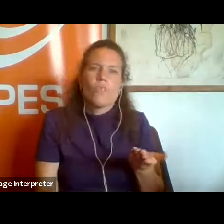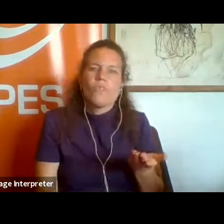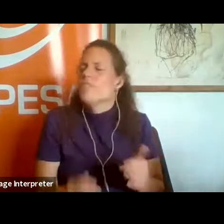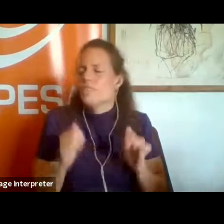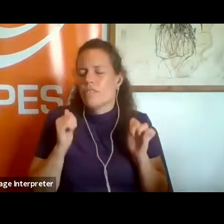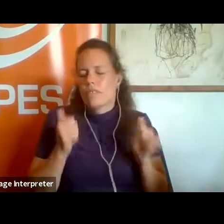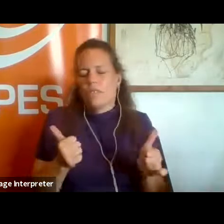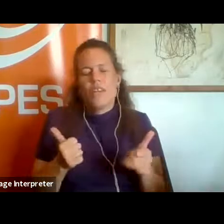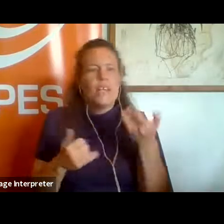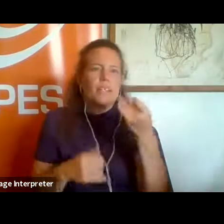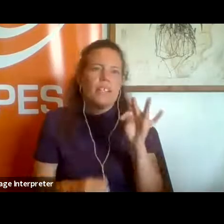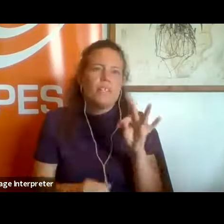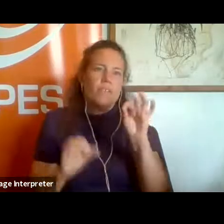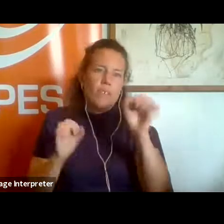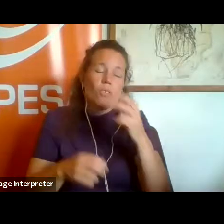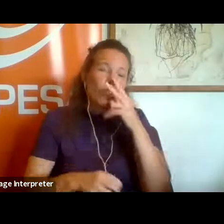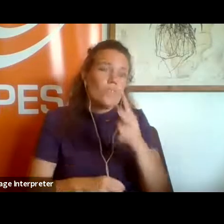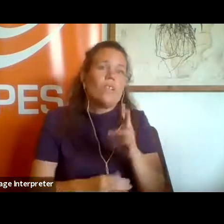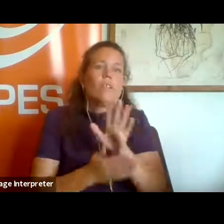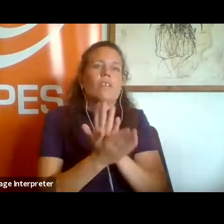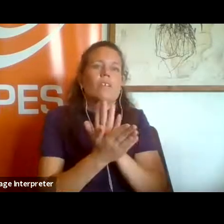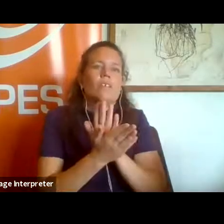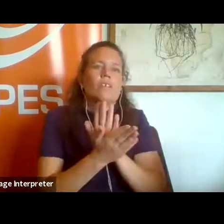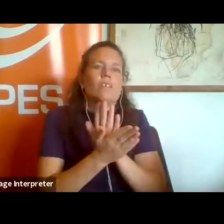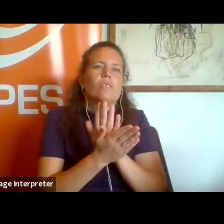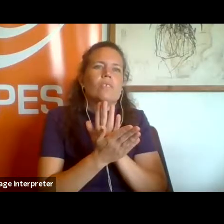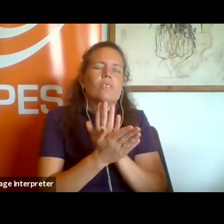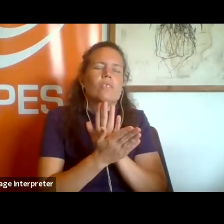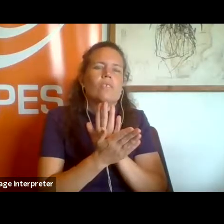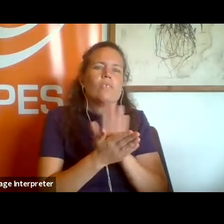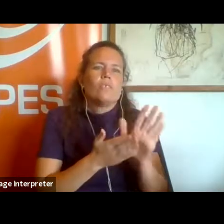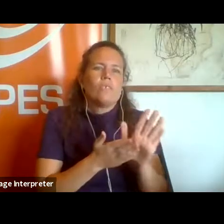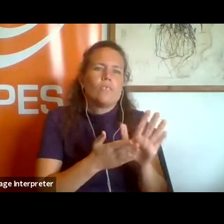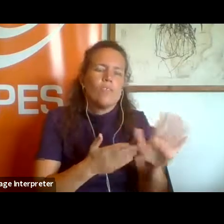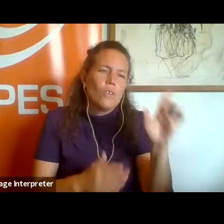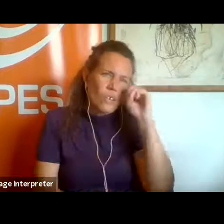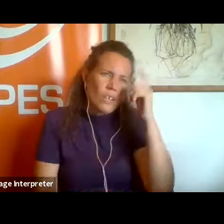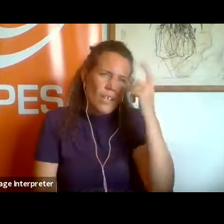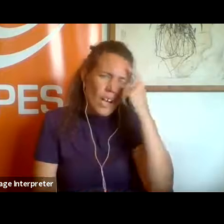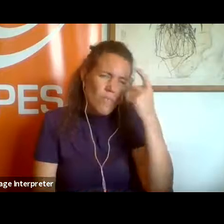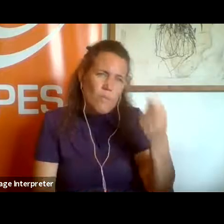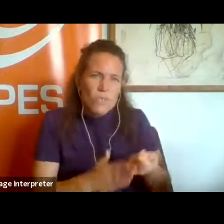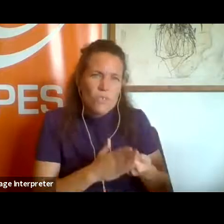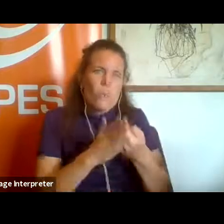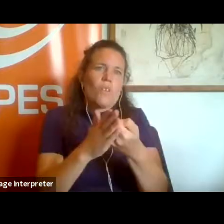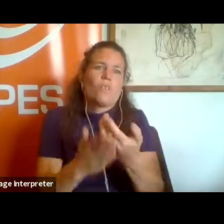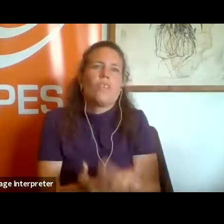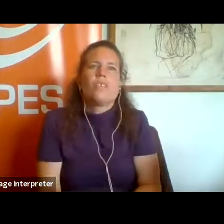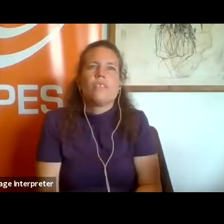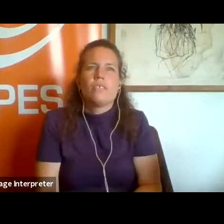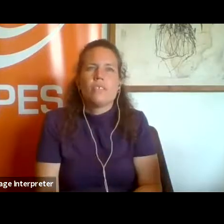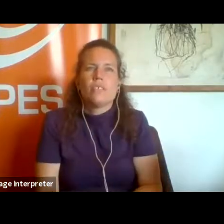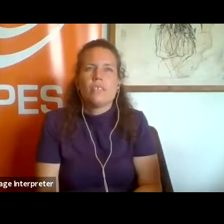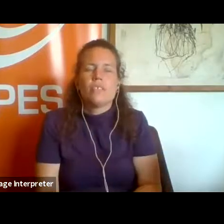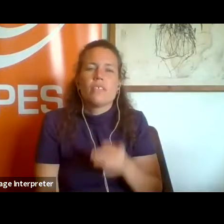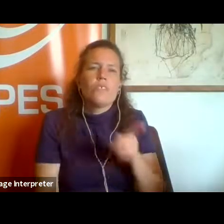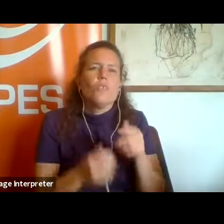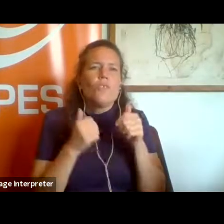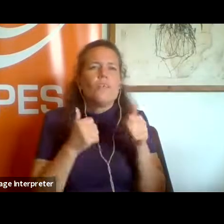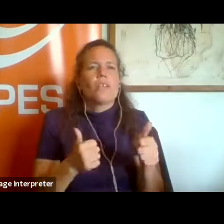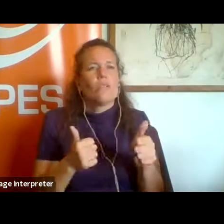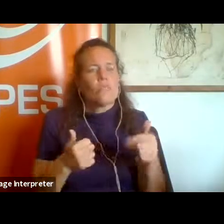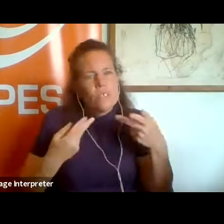see, no government-sponsored hacking. I think that would be a really good start